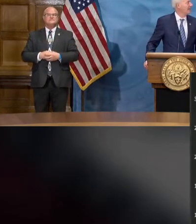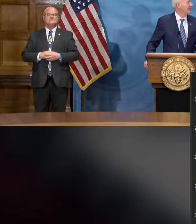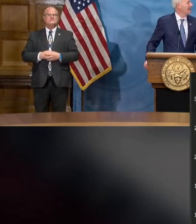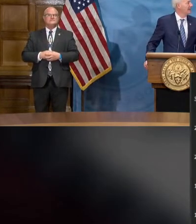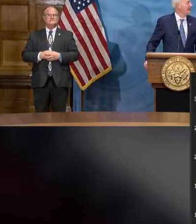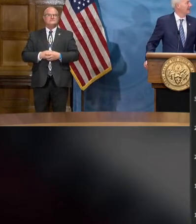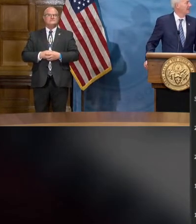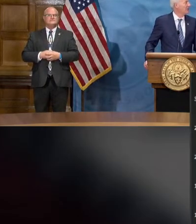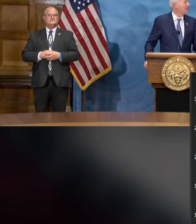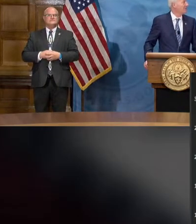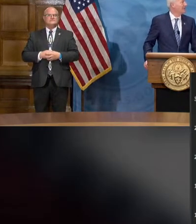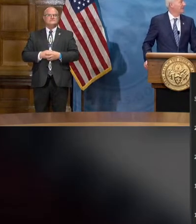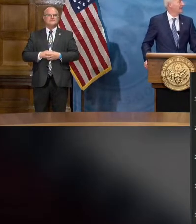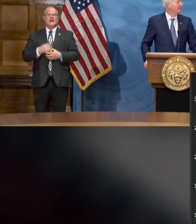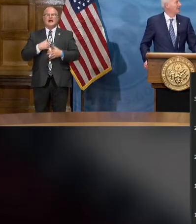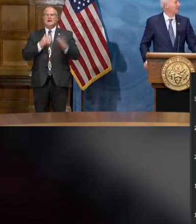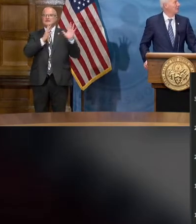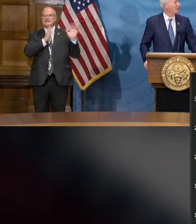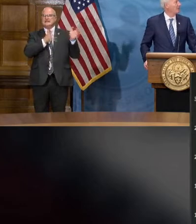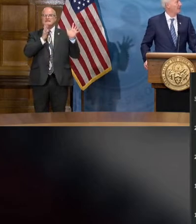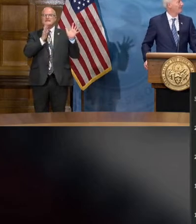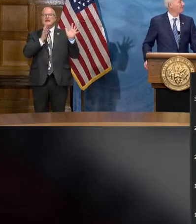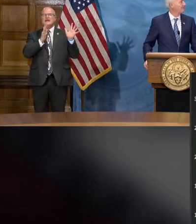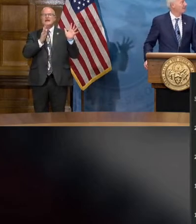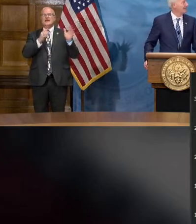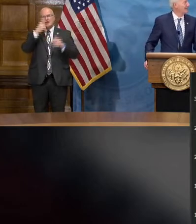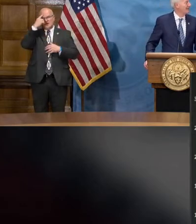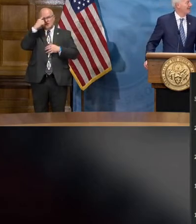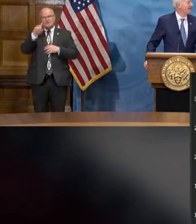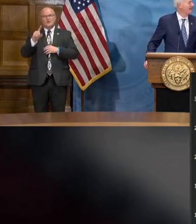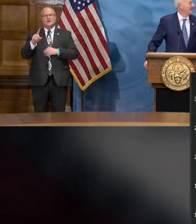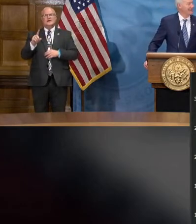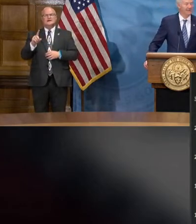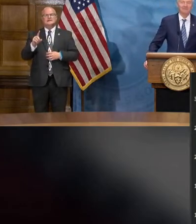And then I'm going to leave that up there for